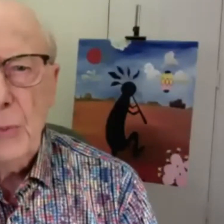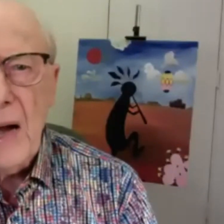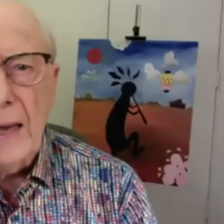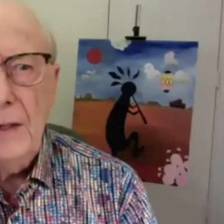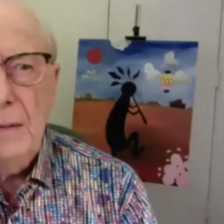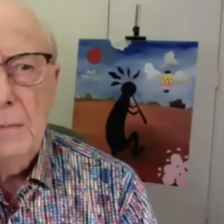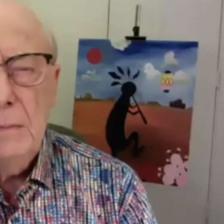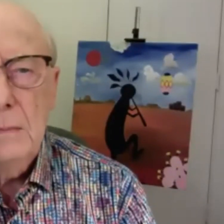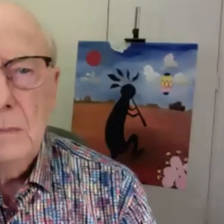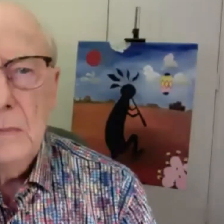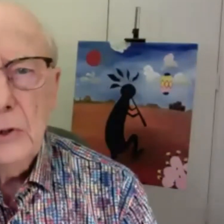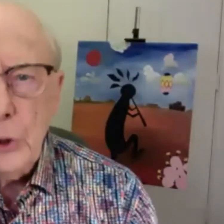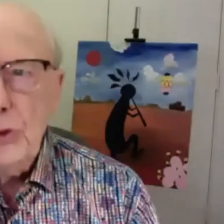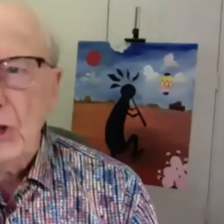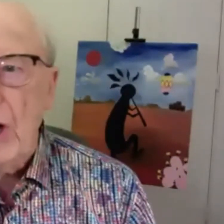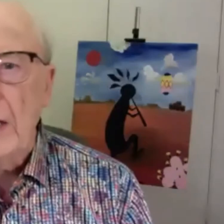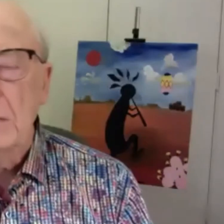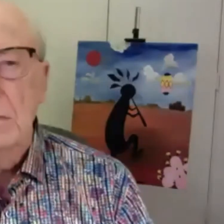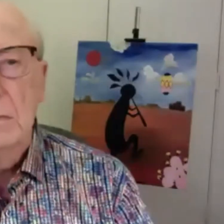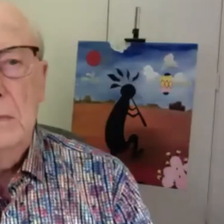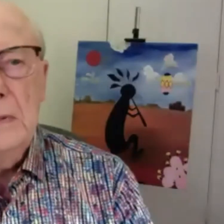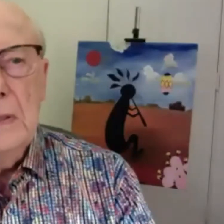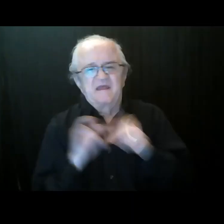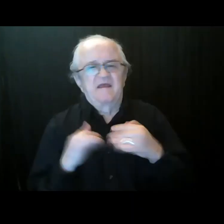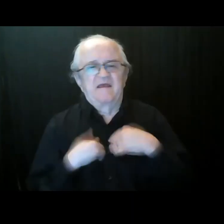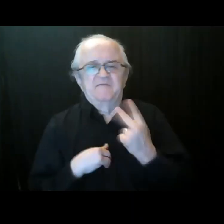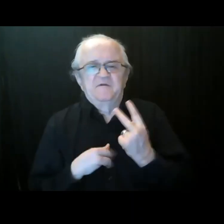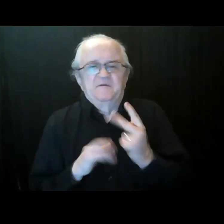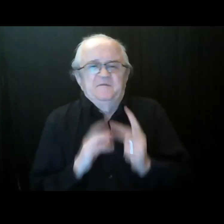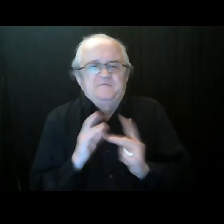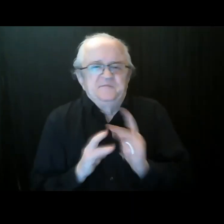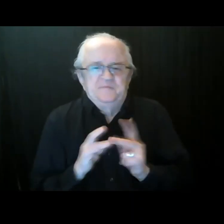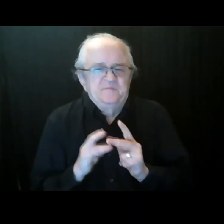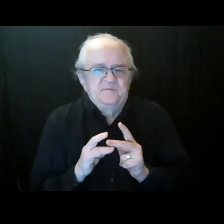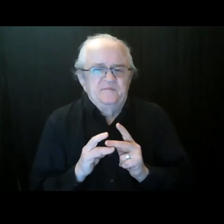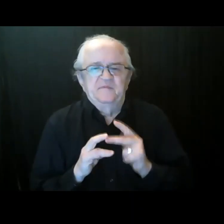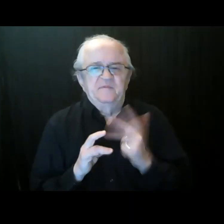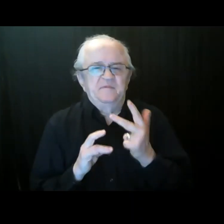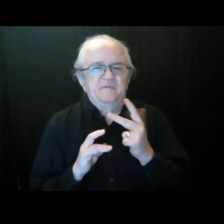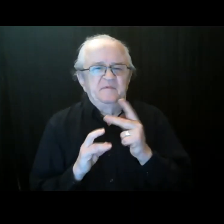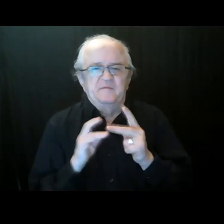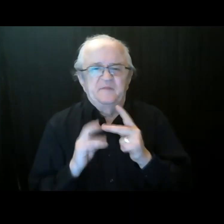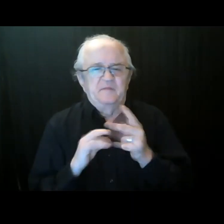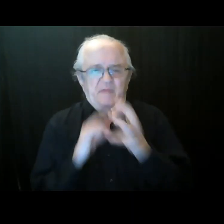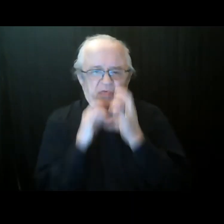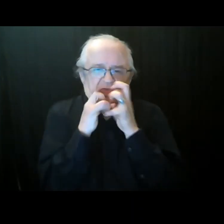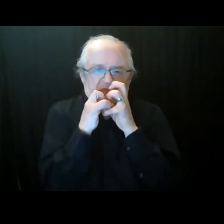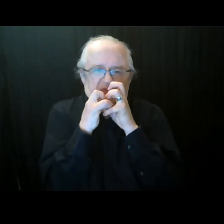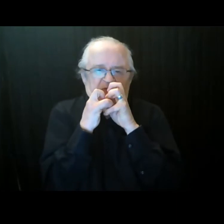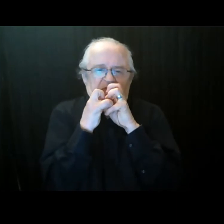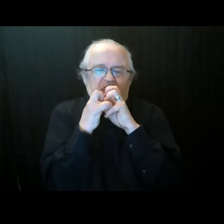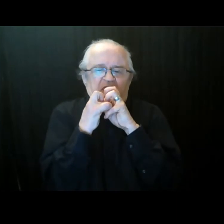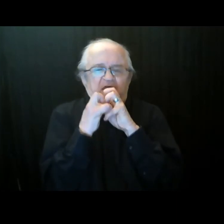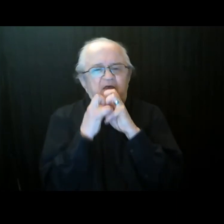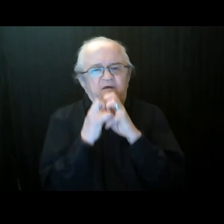change your mind. Two is a crowd, and three is a mob that can get you a fire